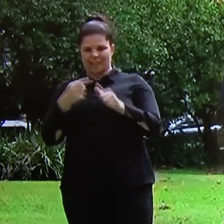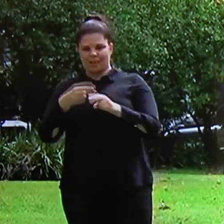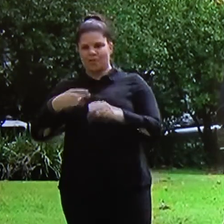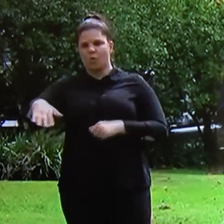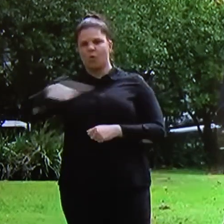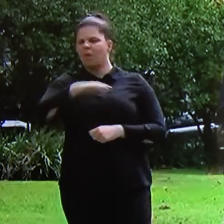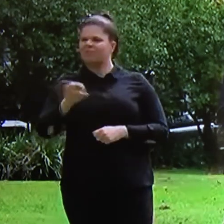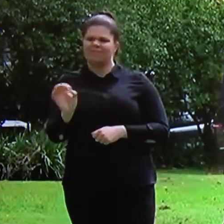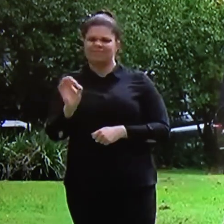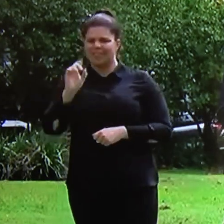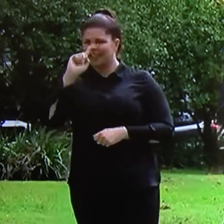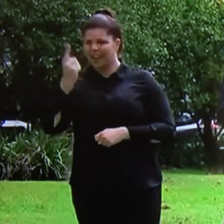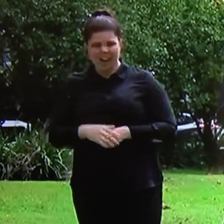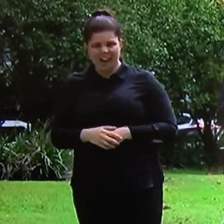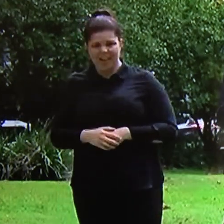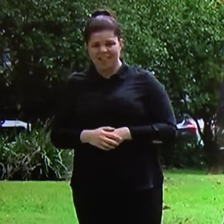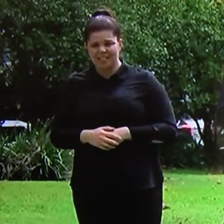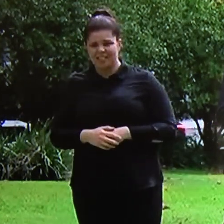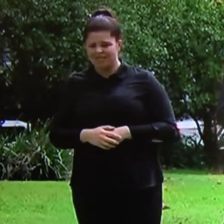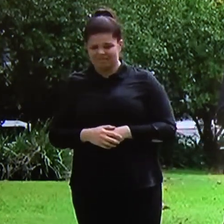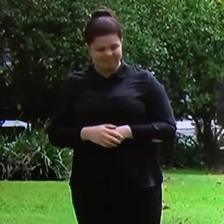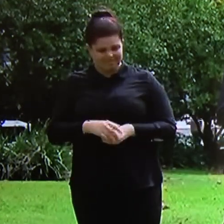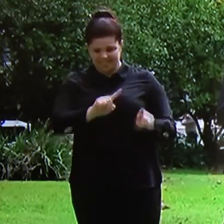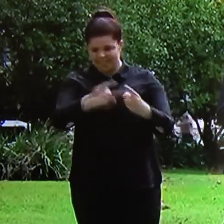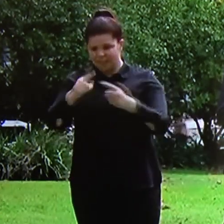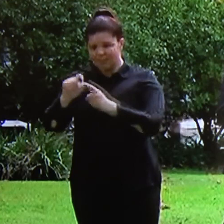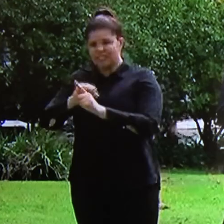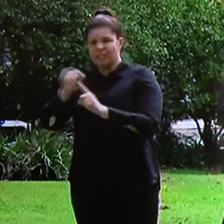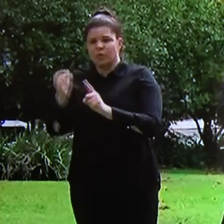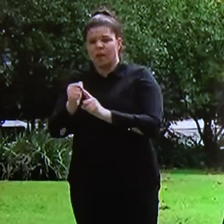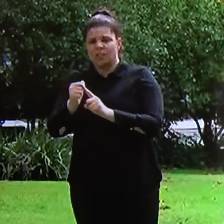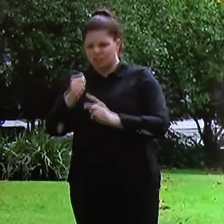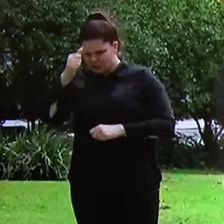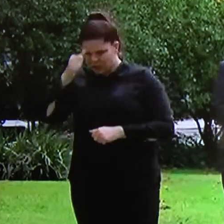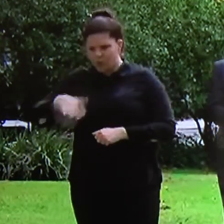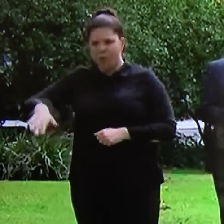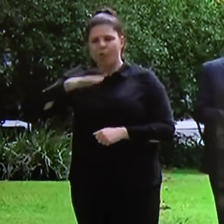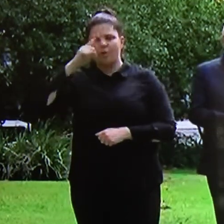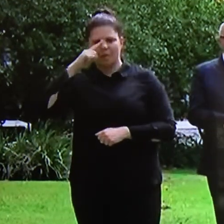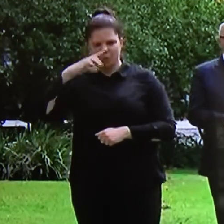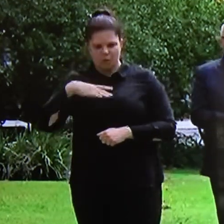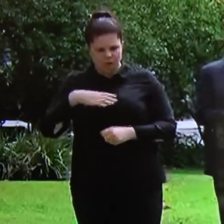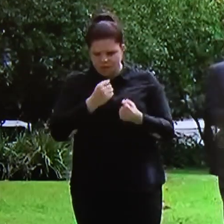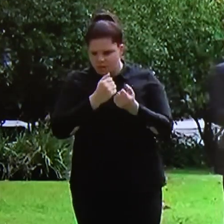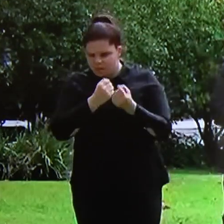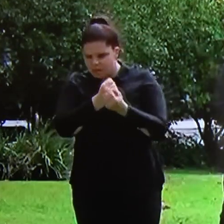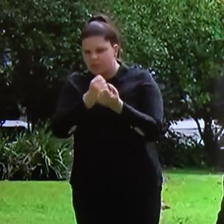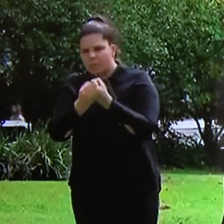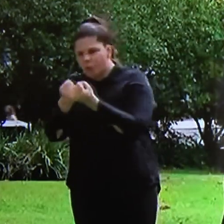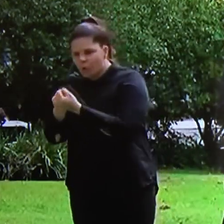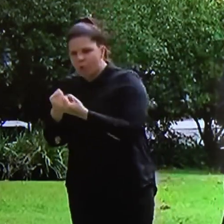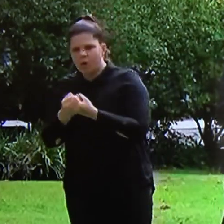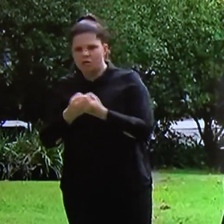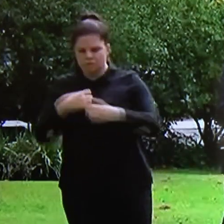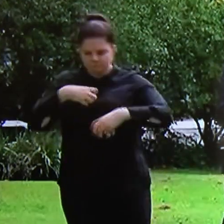measures can't be looked at in isolation. We know that support needs to be provided right across the board, and gaps will